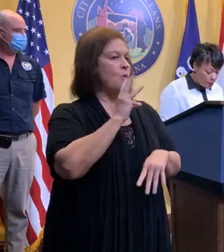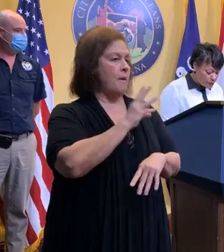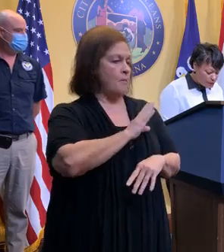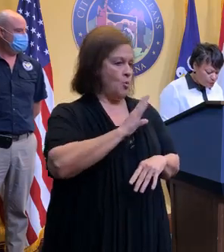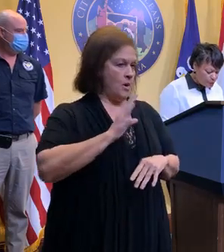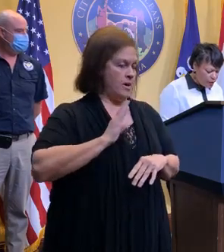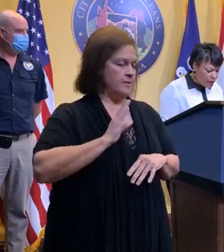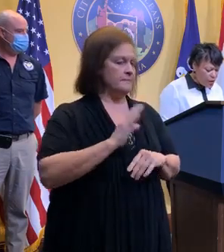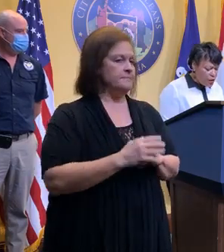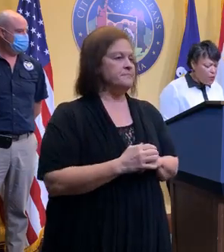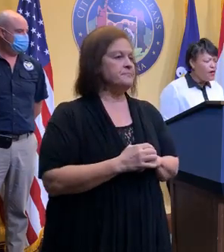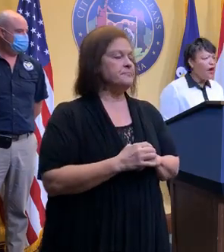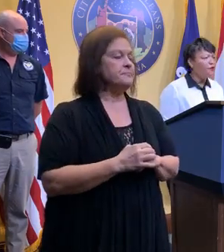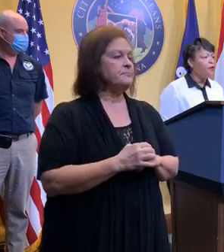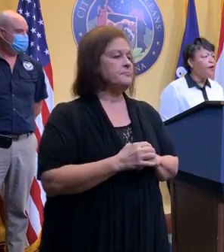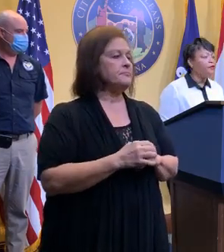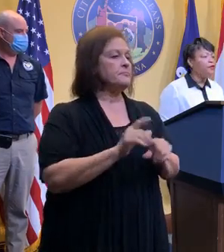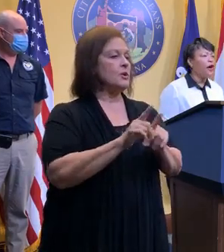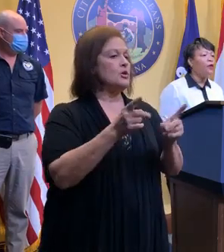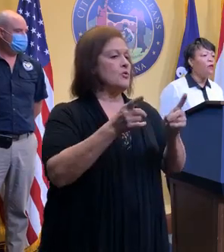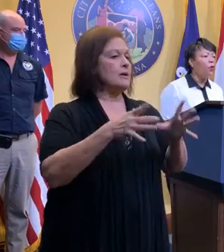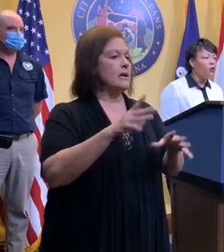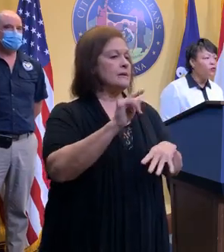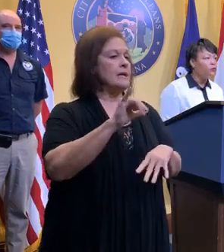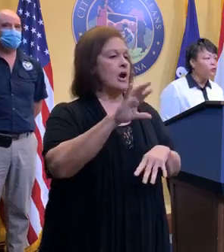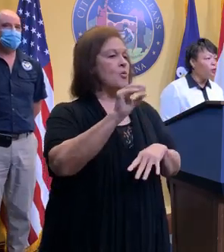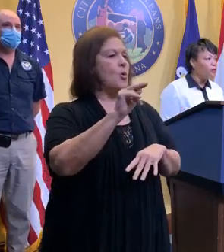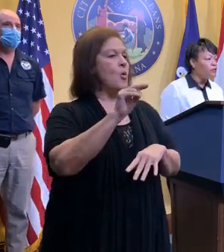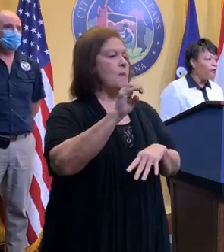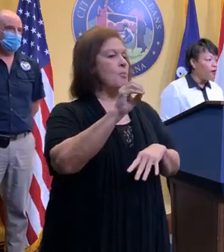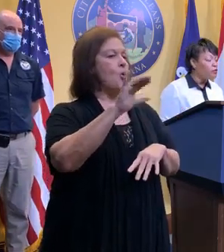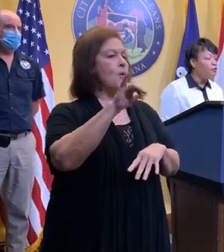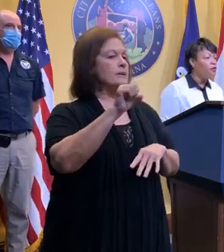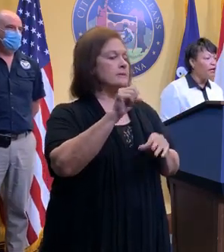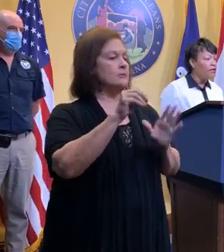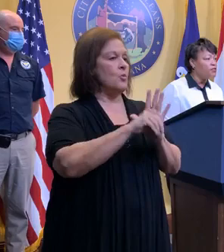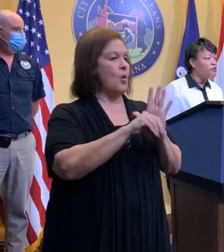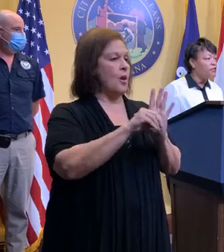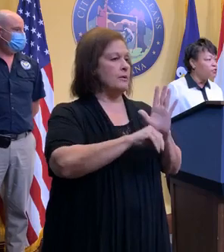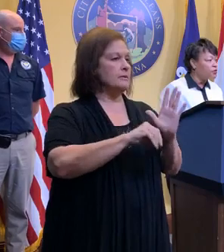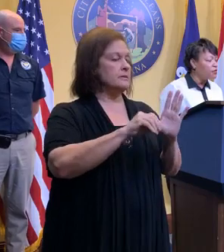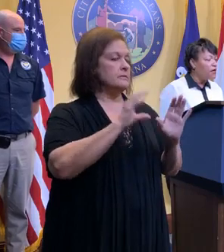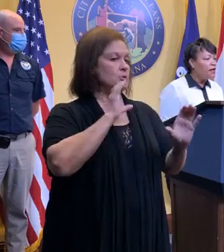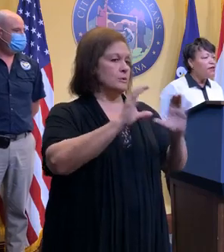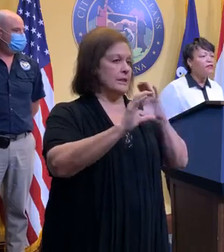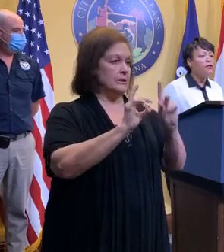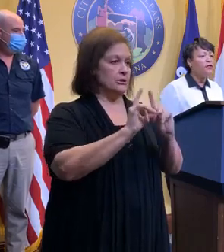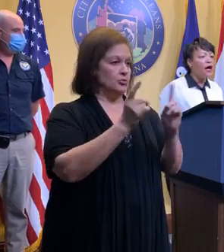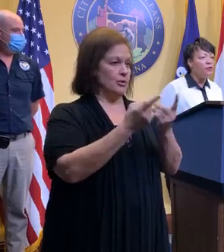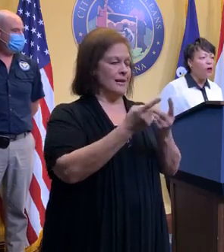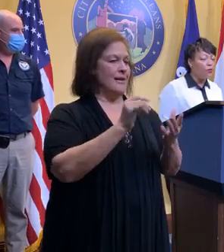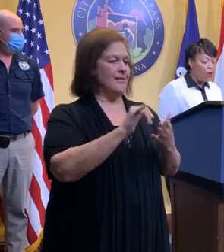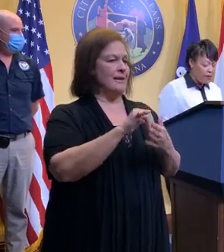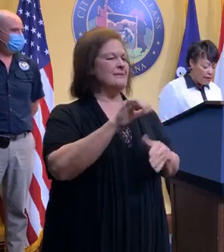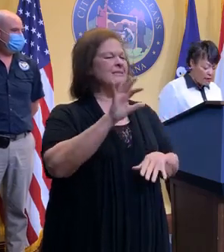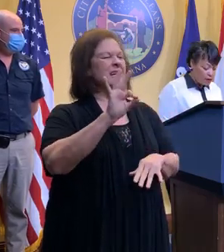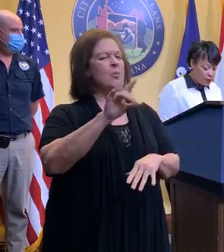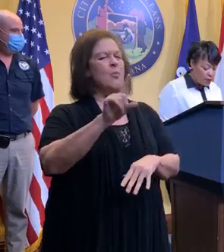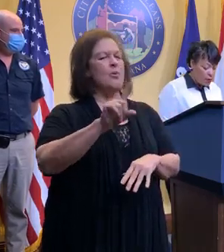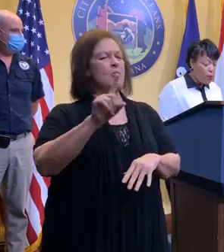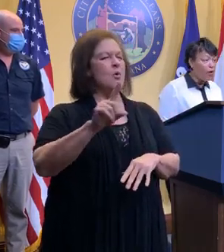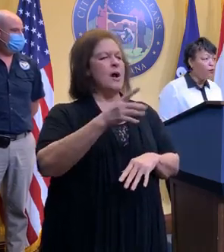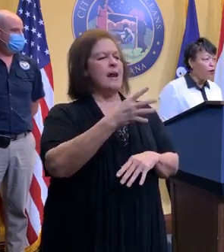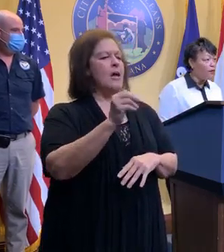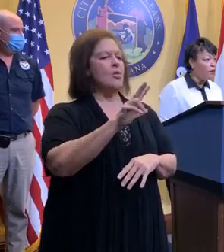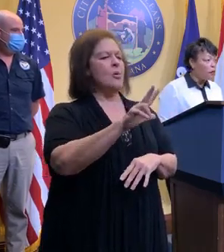and Water Board. We have Director Tyrell Morris with the Orleans Parish Communications District. That's our 911